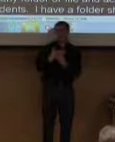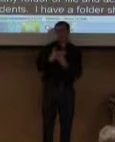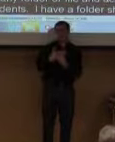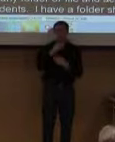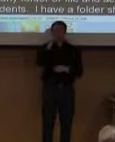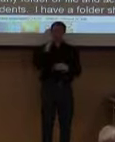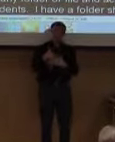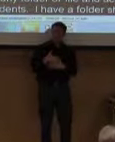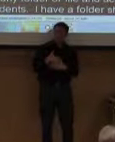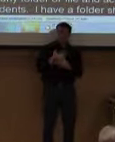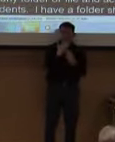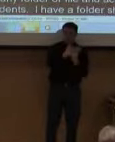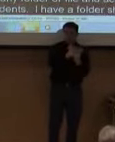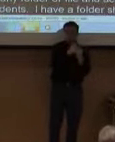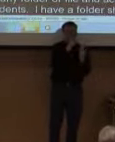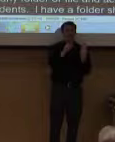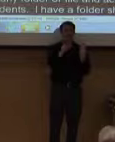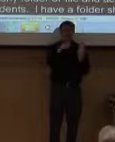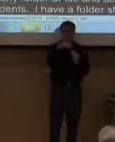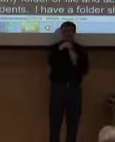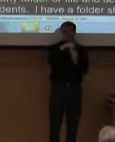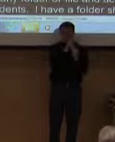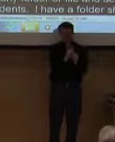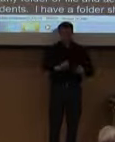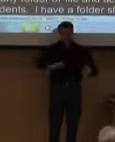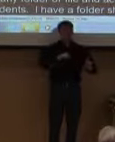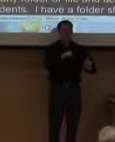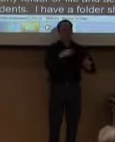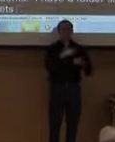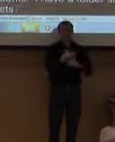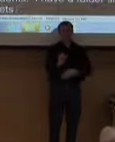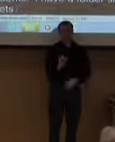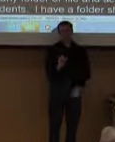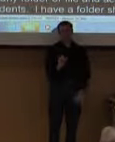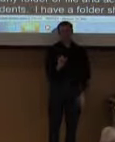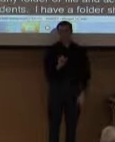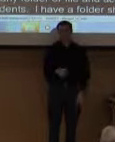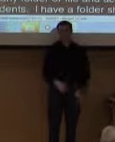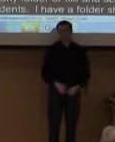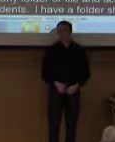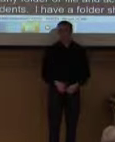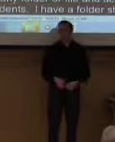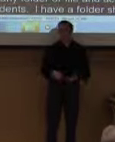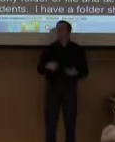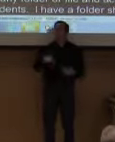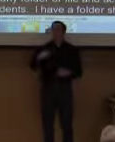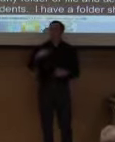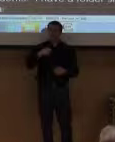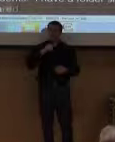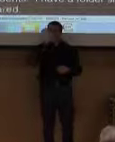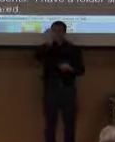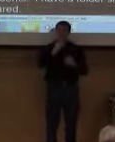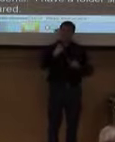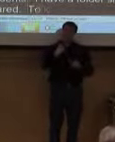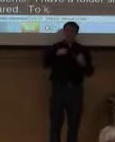share a folder, automatically any file inside that folder is shared. And to know specifically which